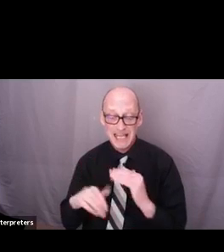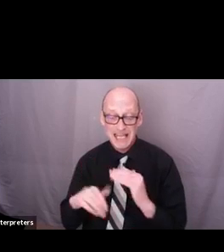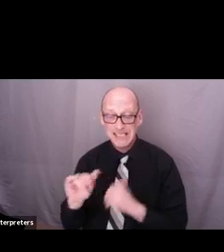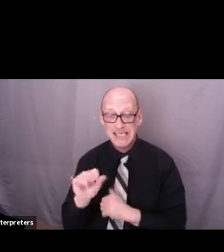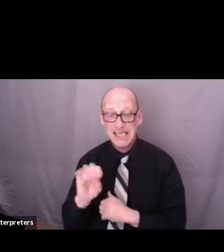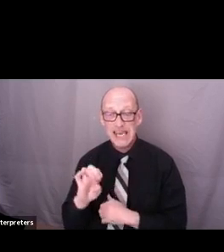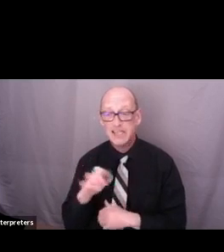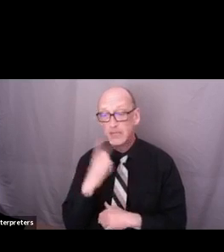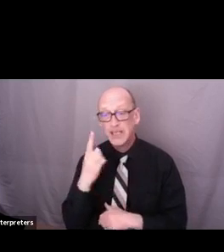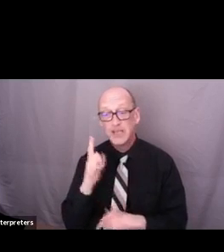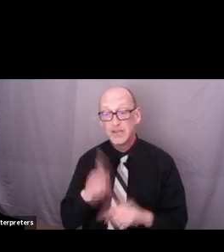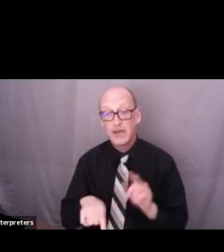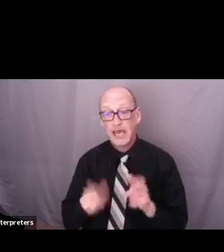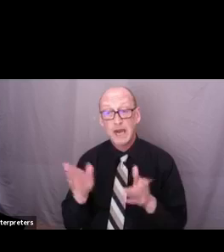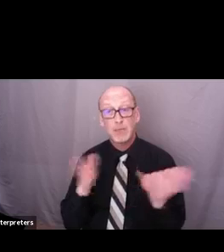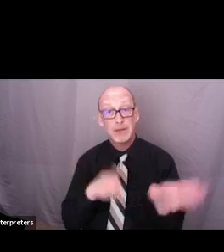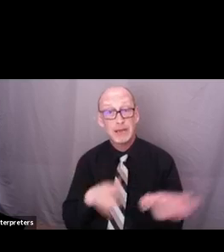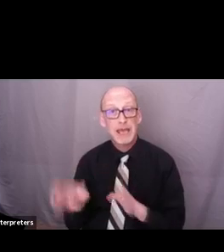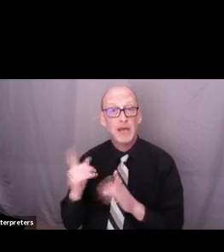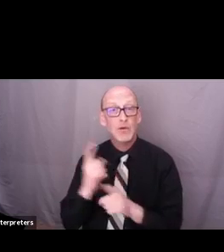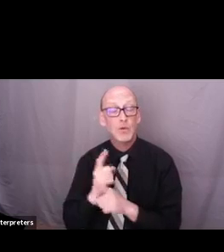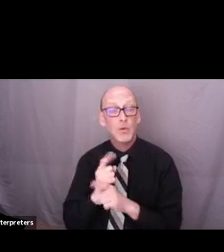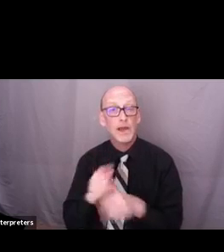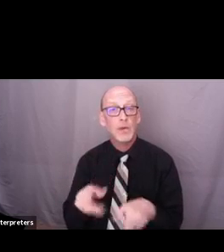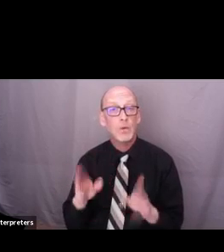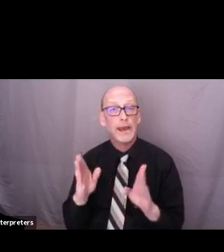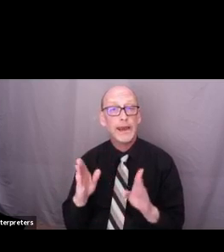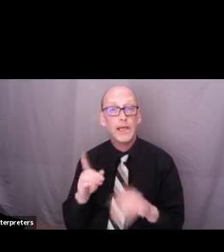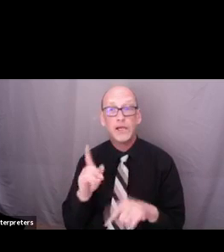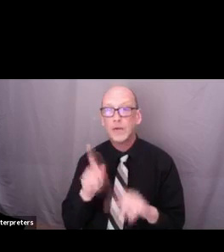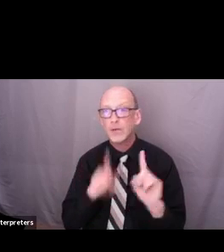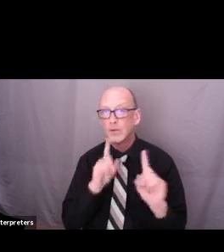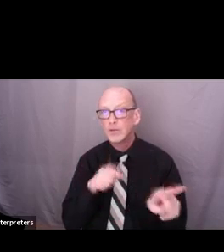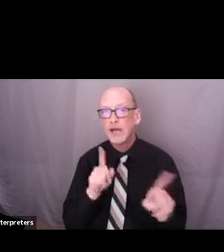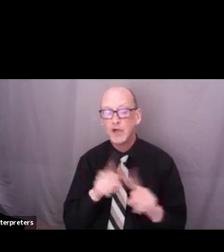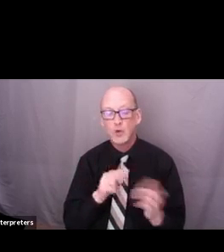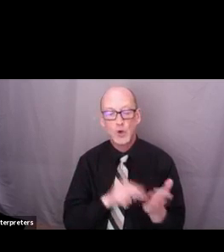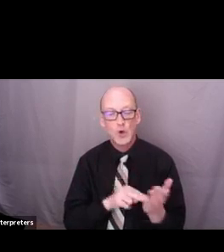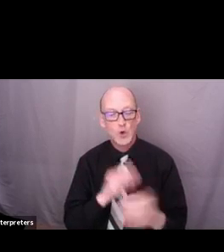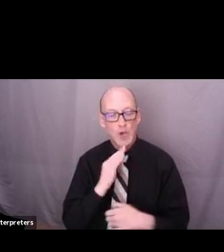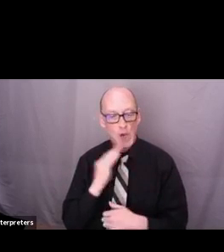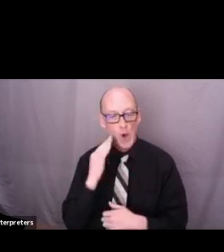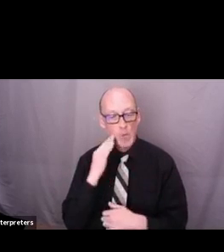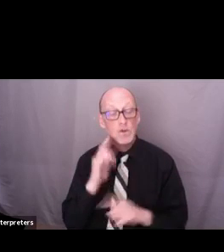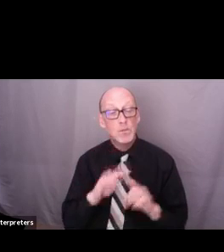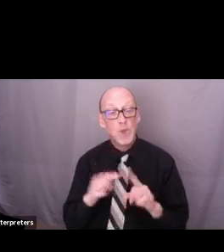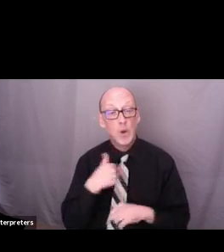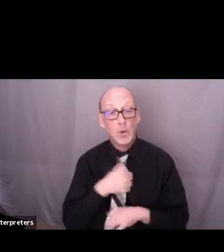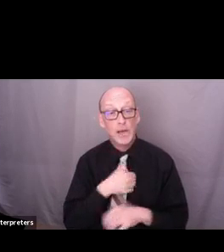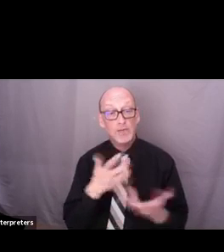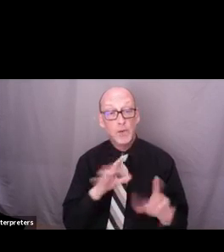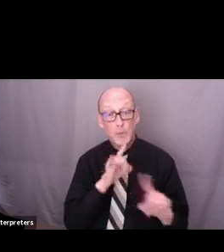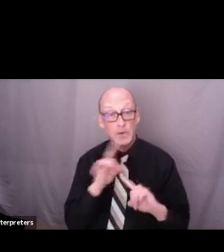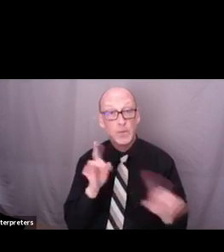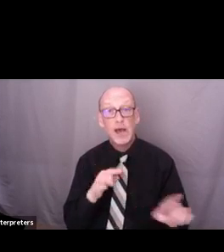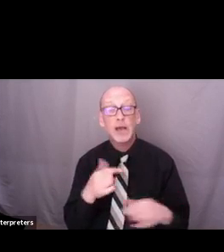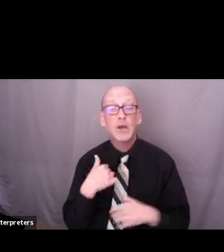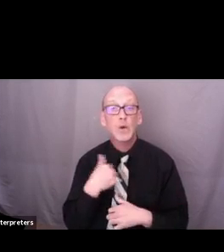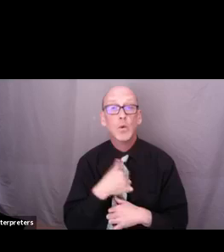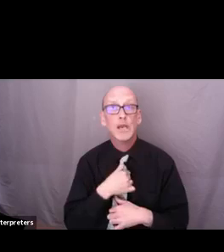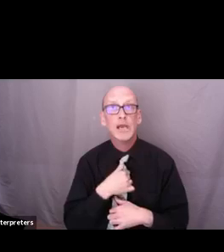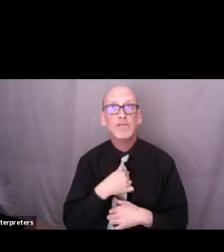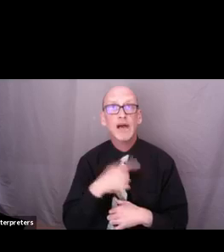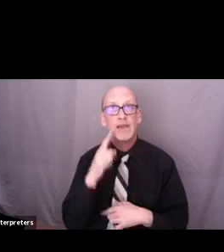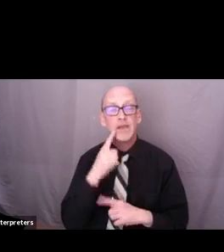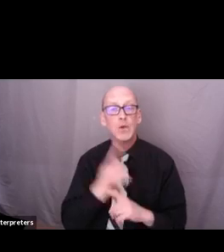way to be able to respond to nursing homes that are having issues, and we've done that. We've over the last